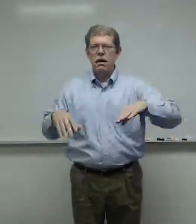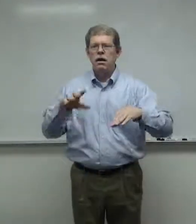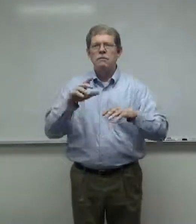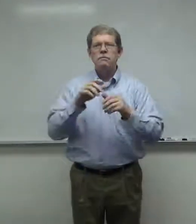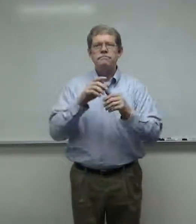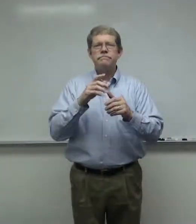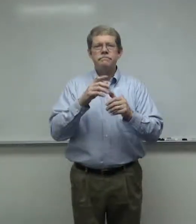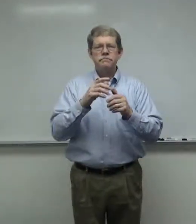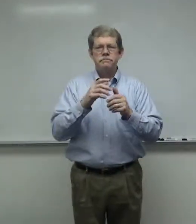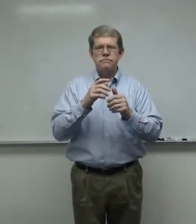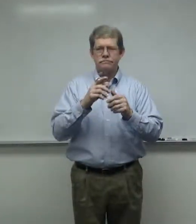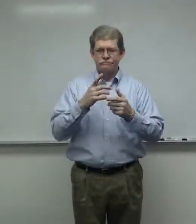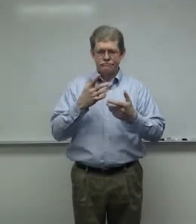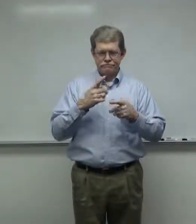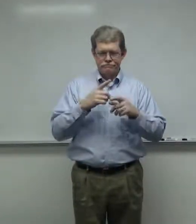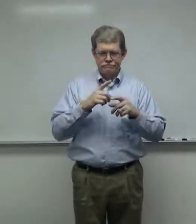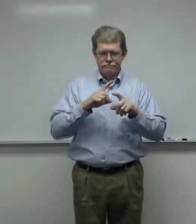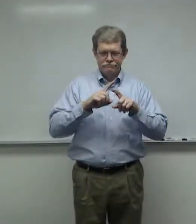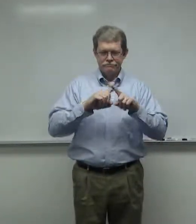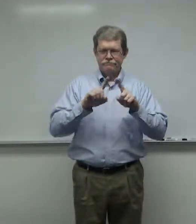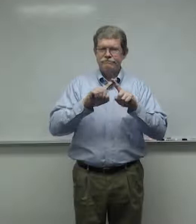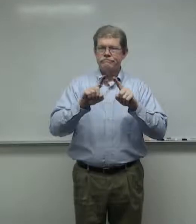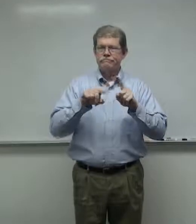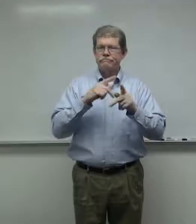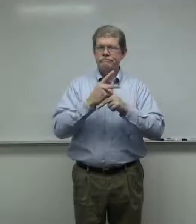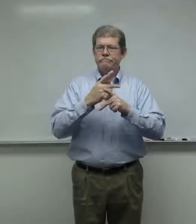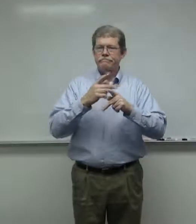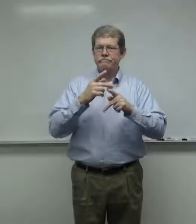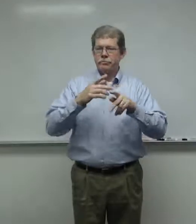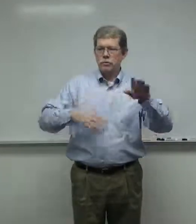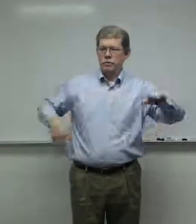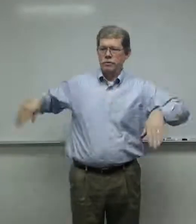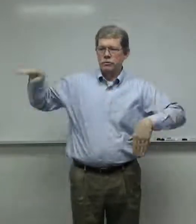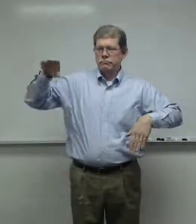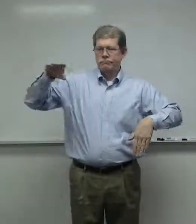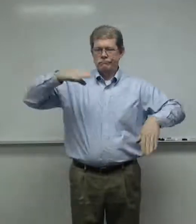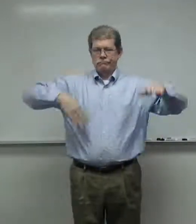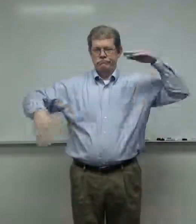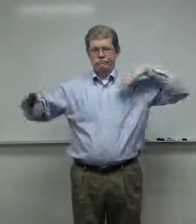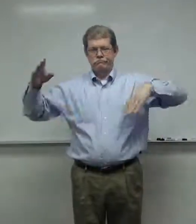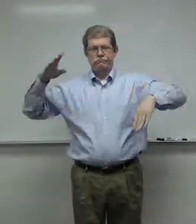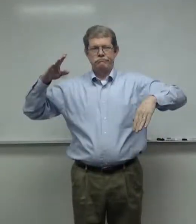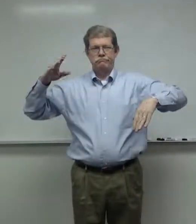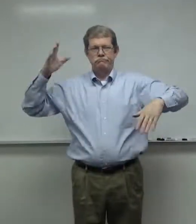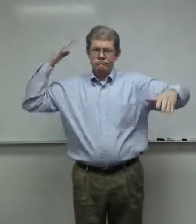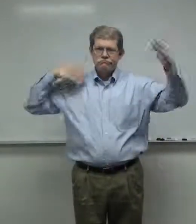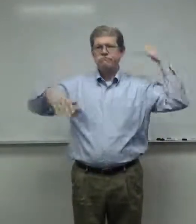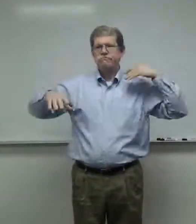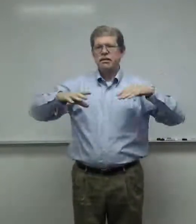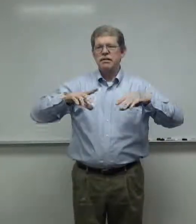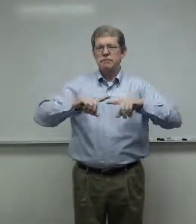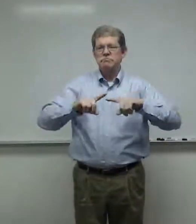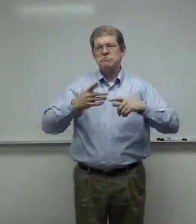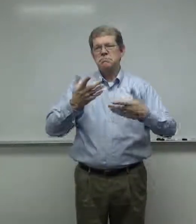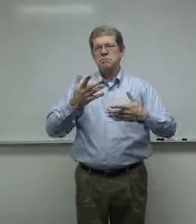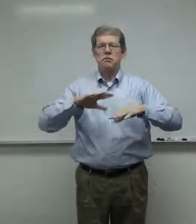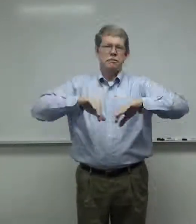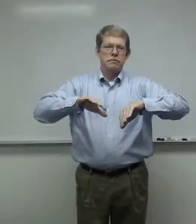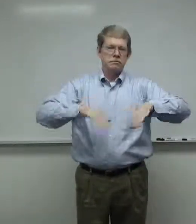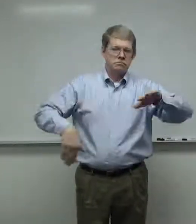It can be overhanded, but you know, there are different kinds of strokes, and so you would kind of